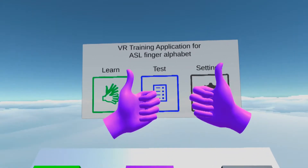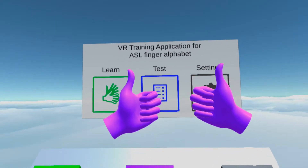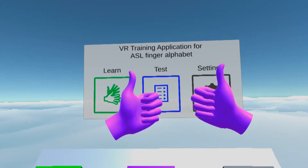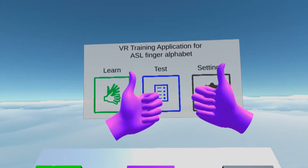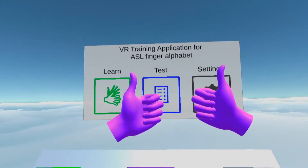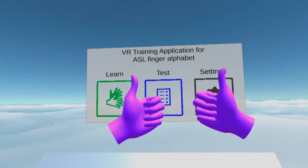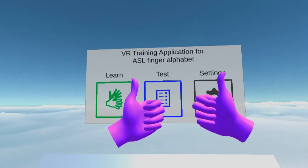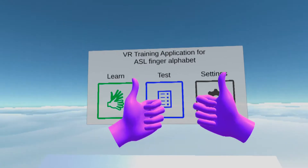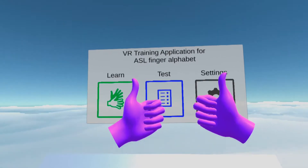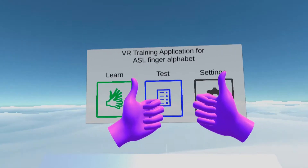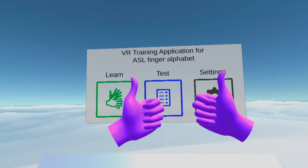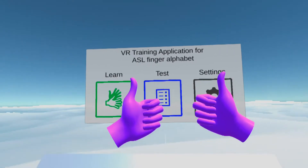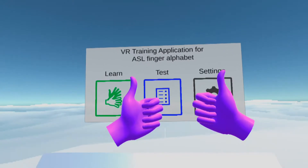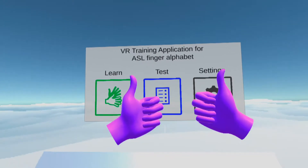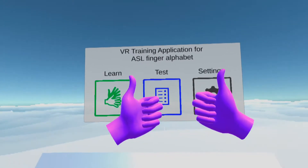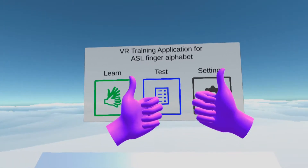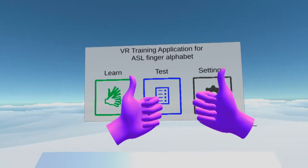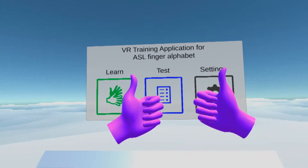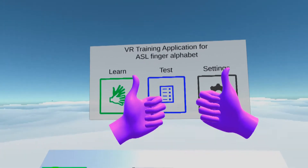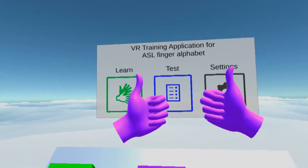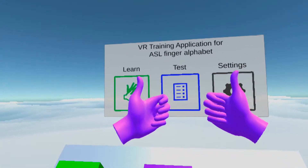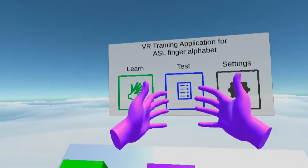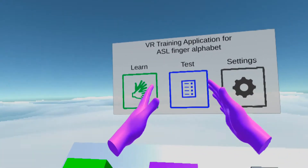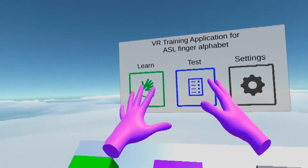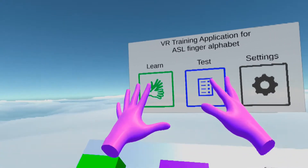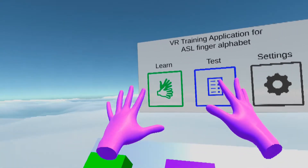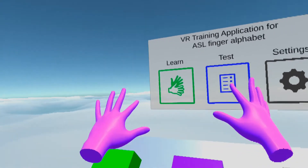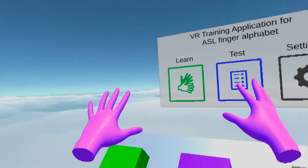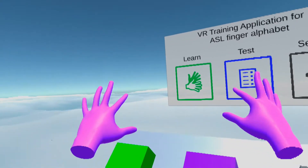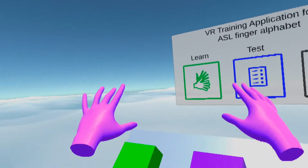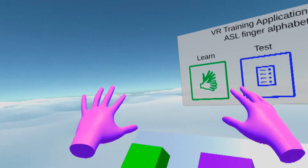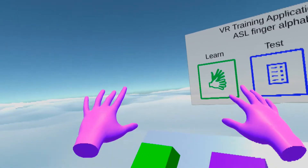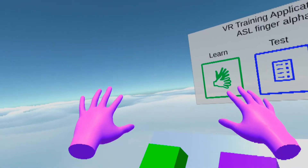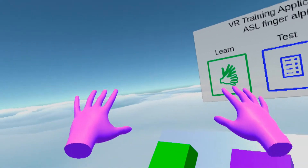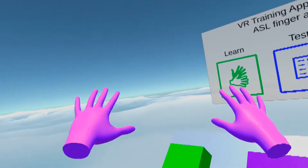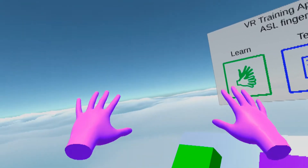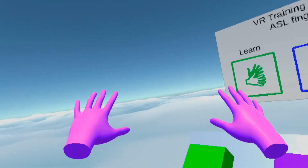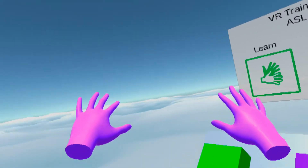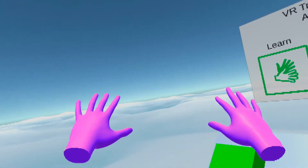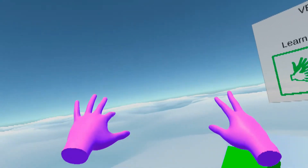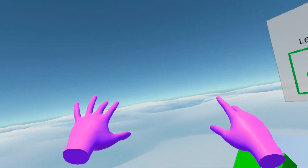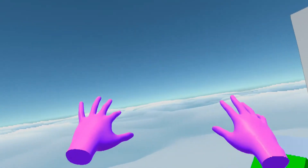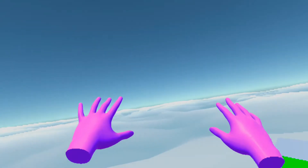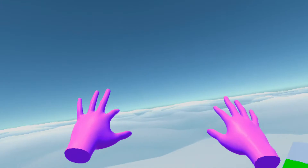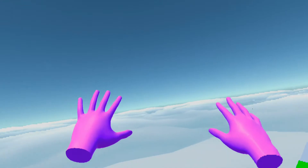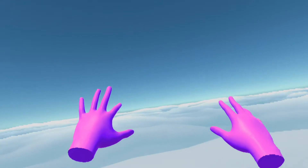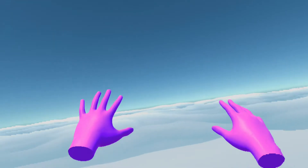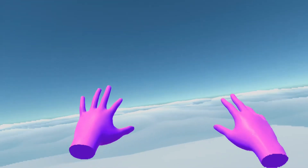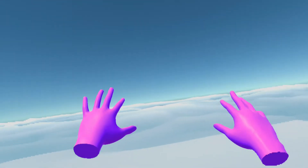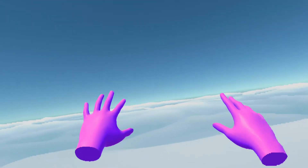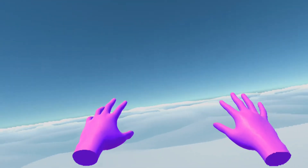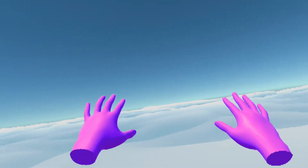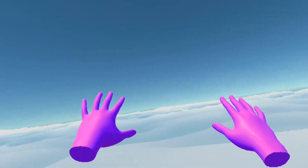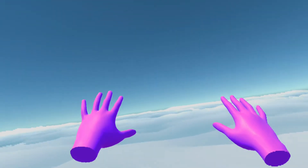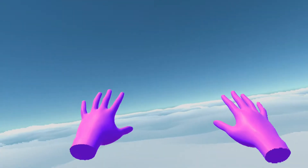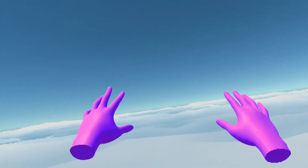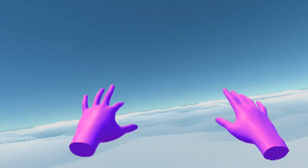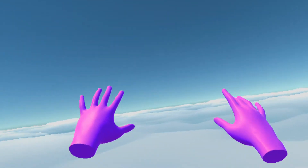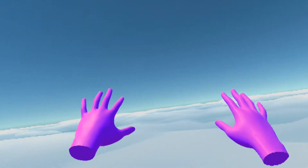It looks neat with the clouds and all, but it's not as flushed out and the testing section only does individual letters. So if you happen to have this particular version, go back